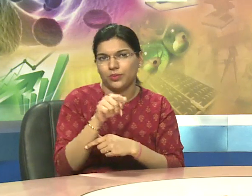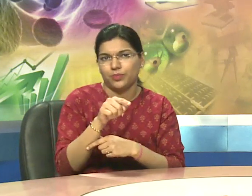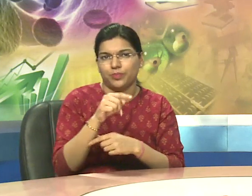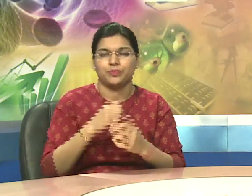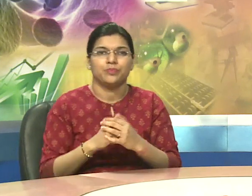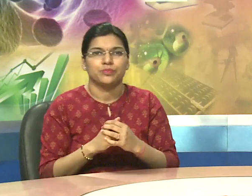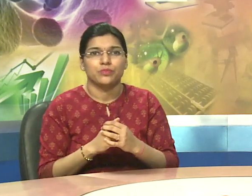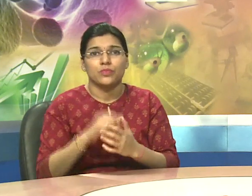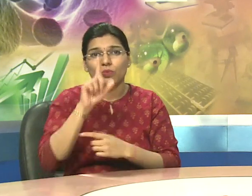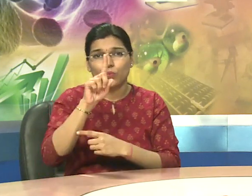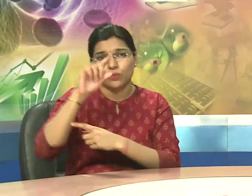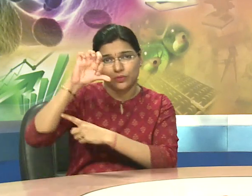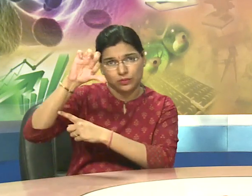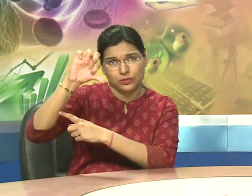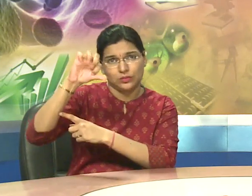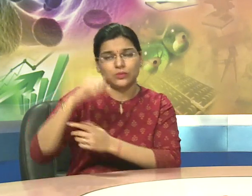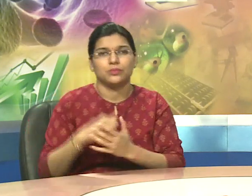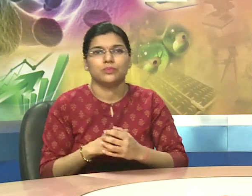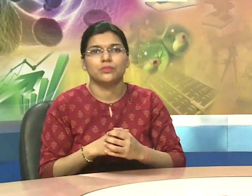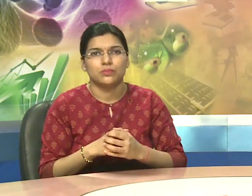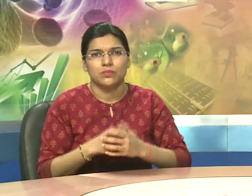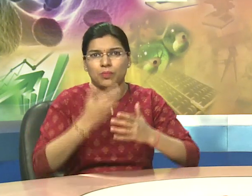in the timetable, it is flexible.